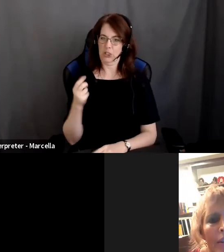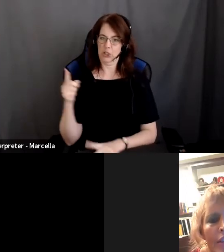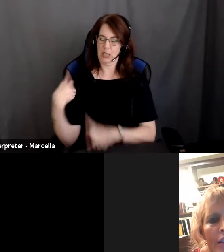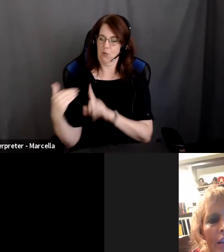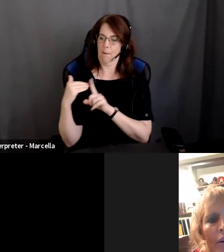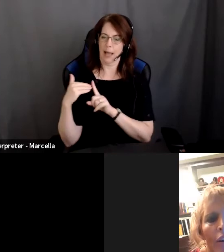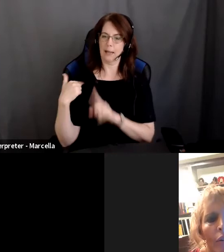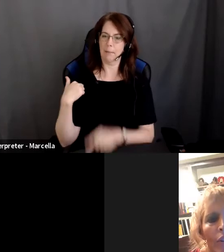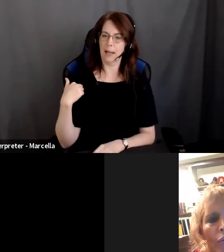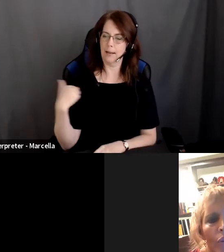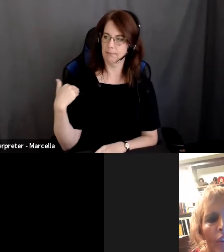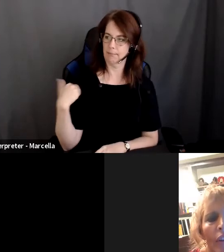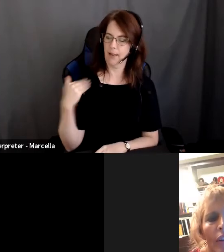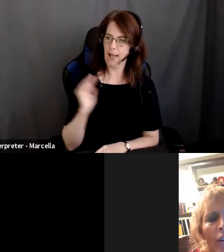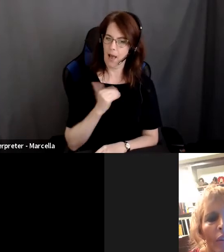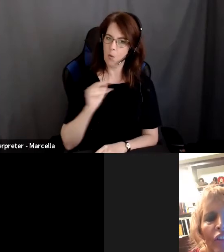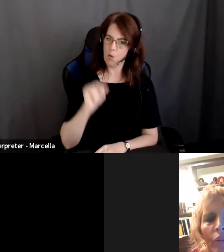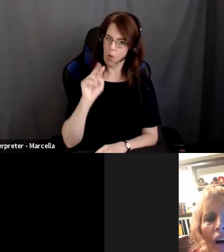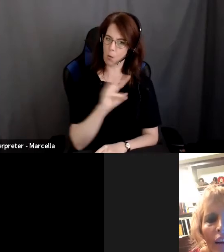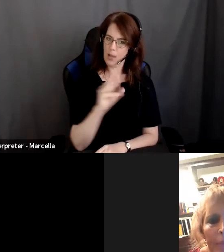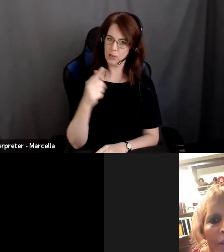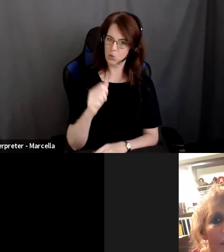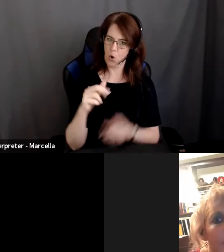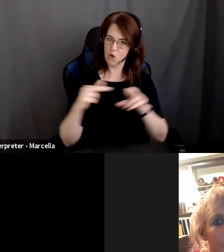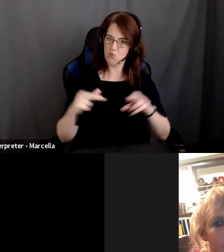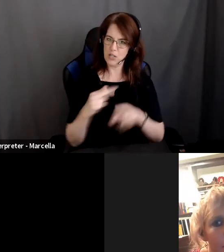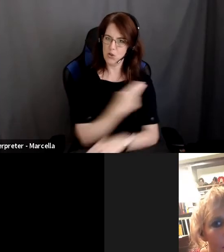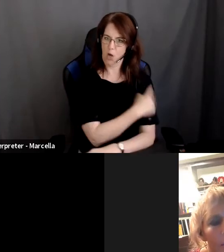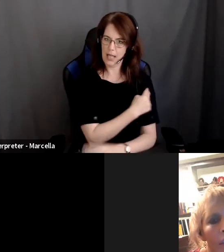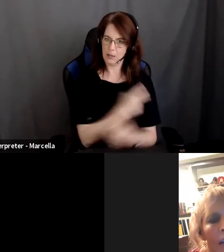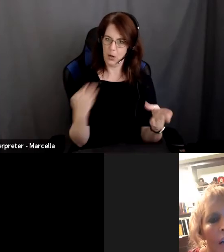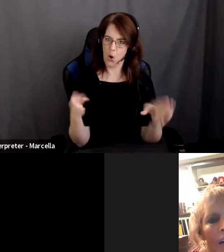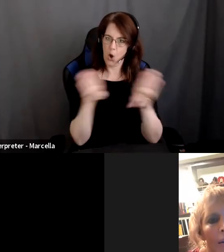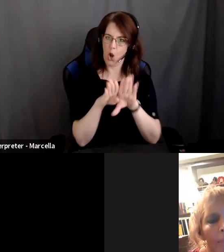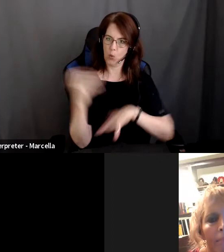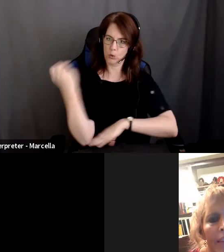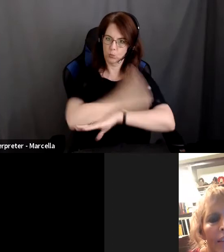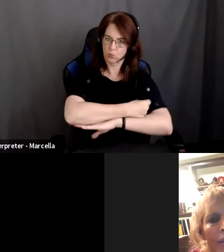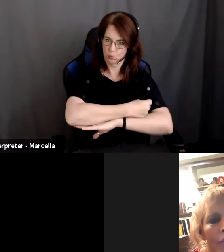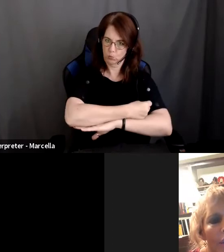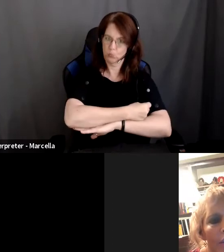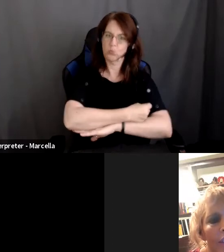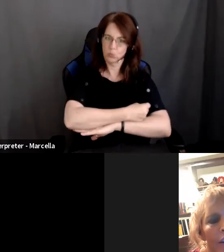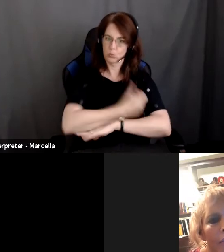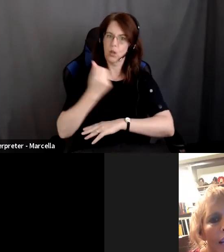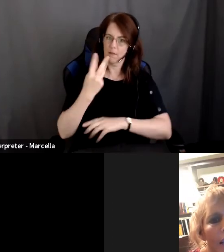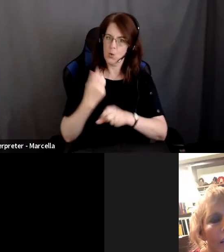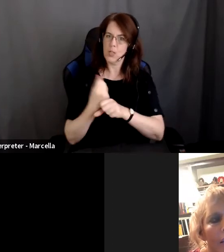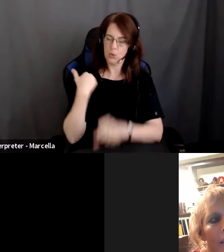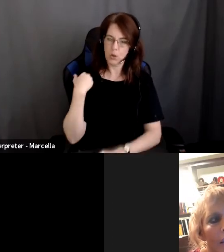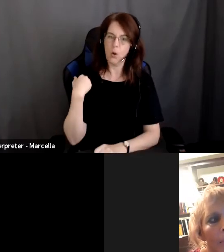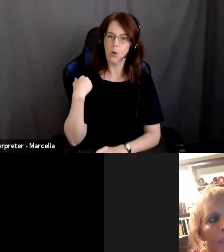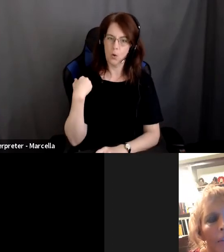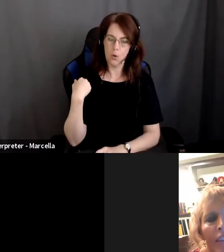about was, our Northwest Georgia Regional Hospital had closed here several years ago.